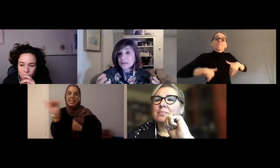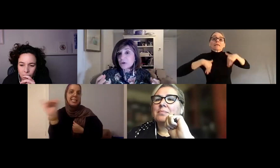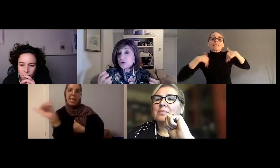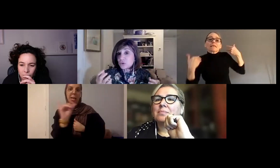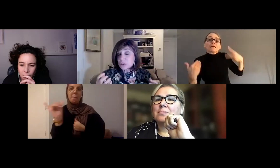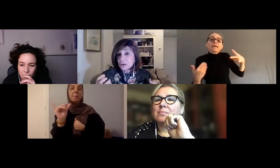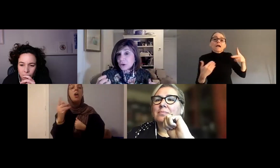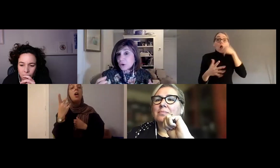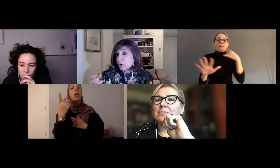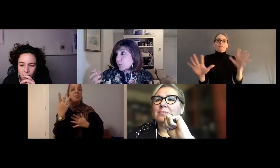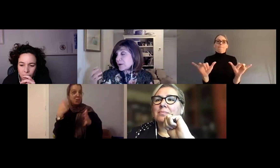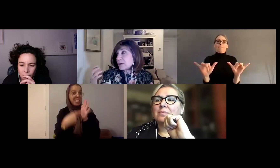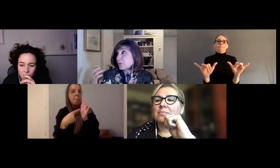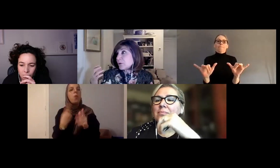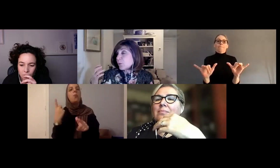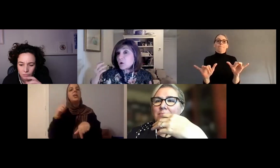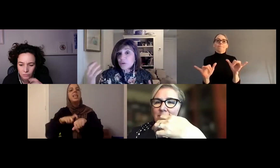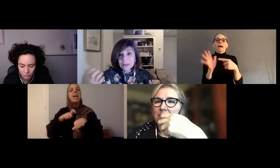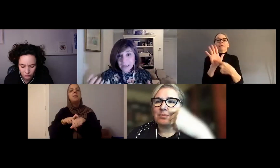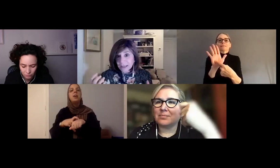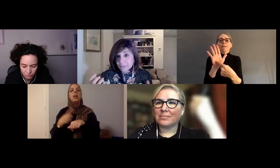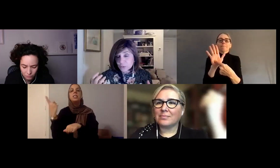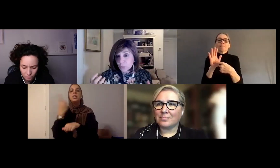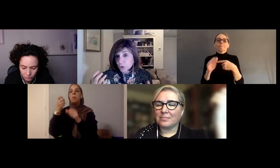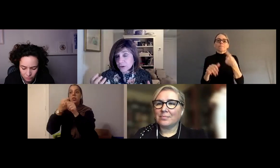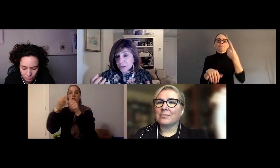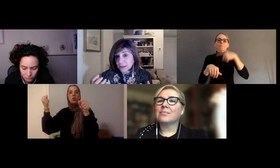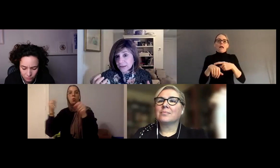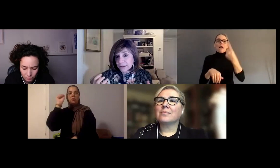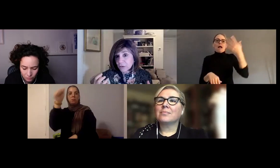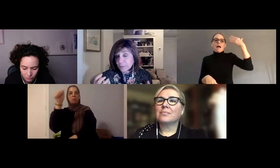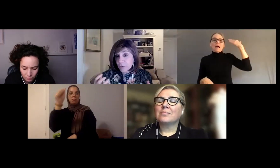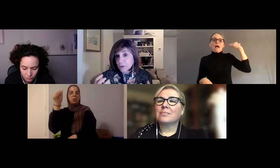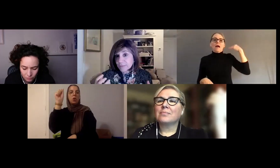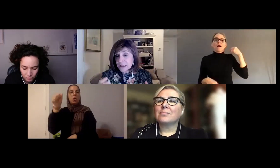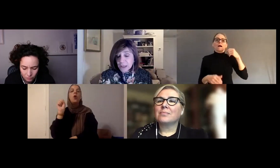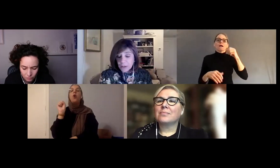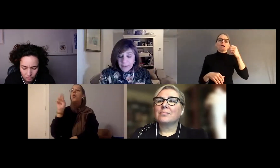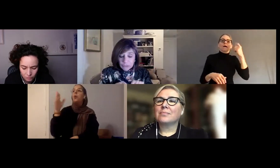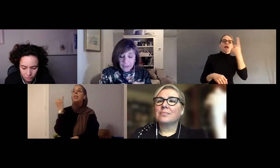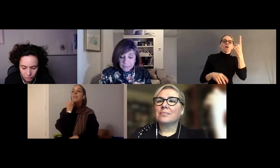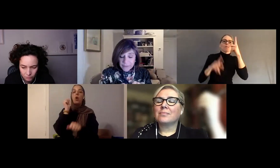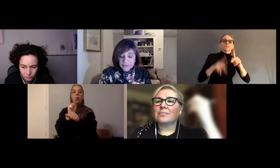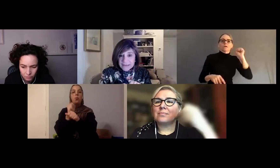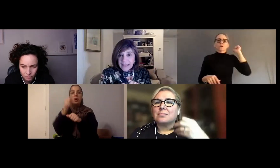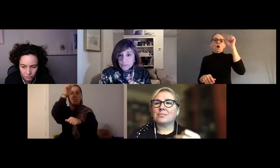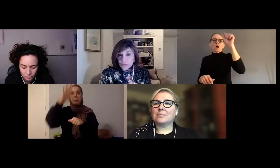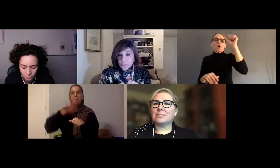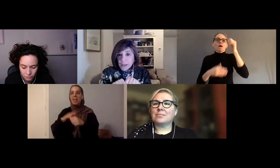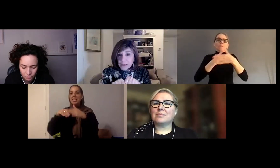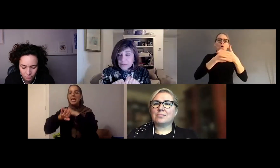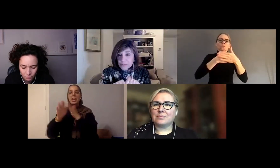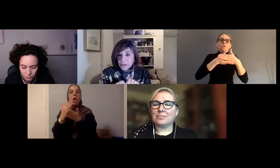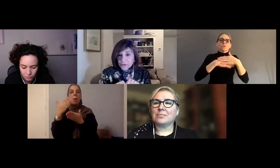knocked on our door, or when a workman came to work in our apartment. My grandmother sat with